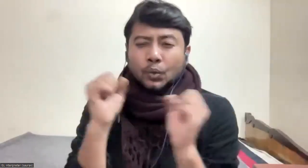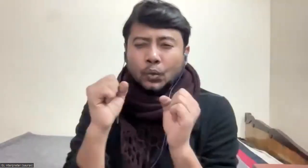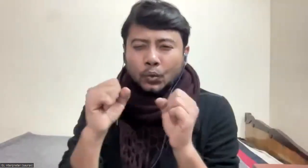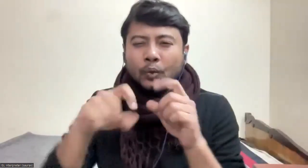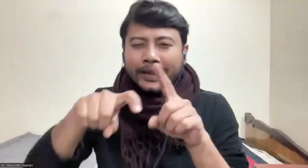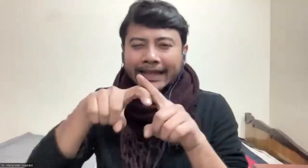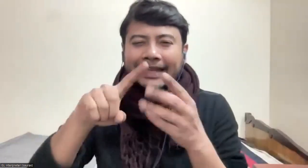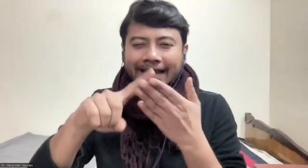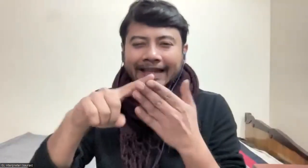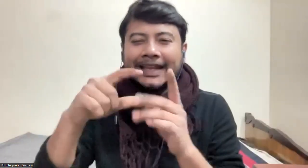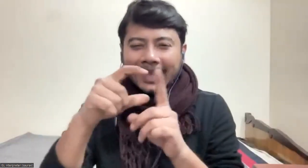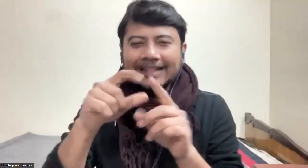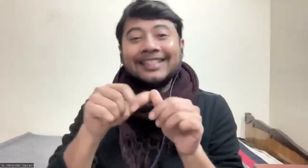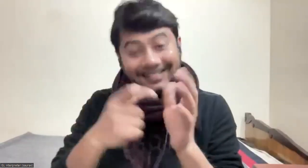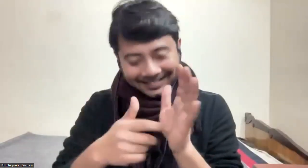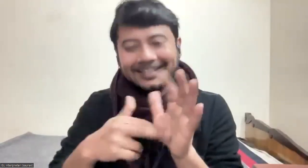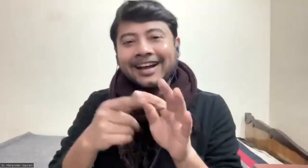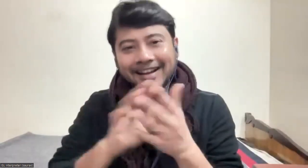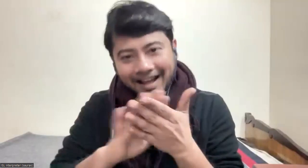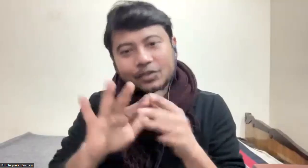purified. Now,